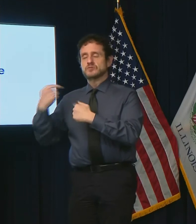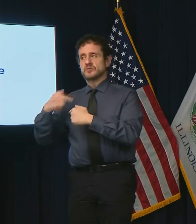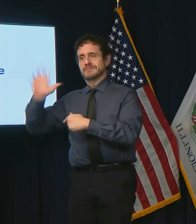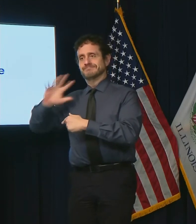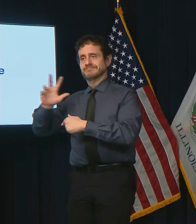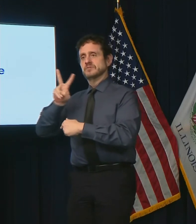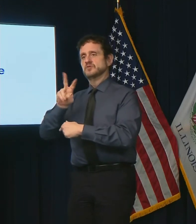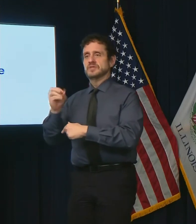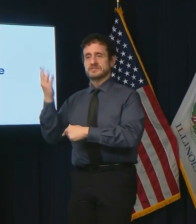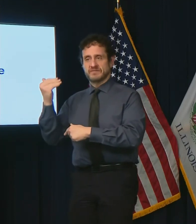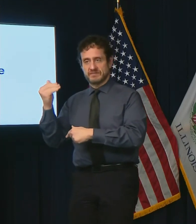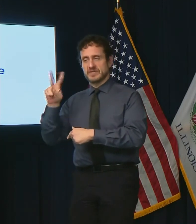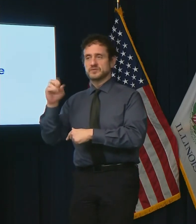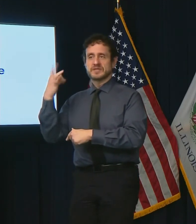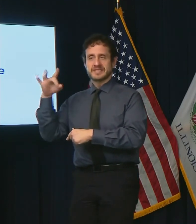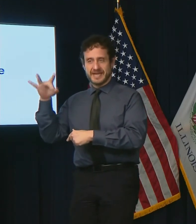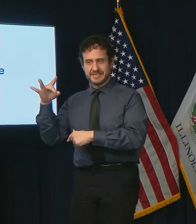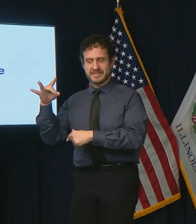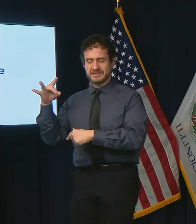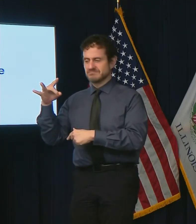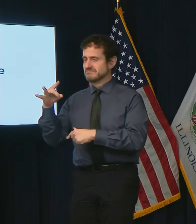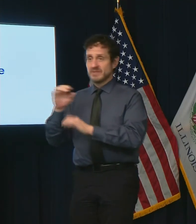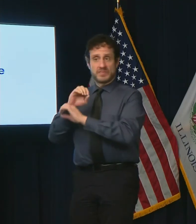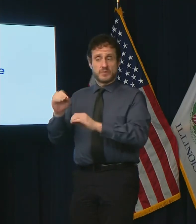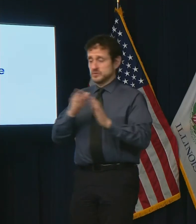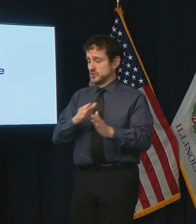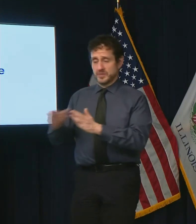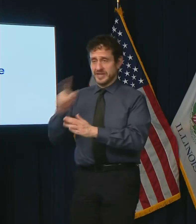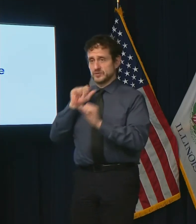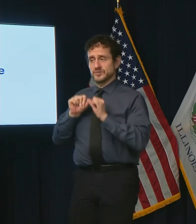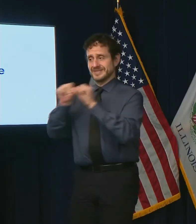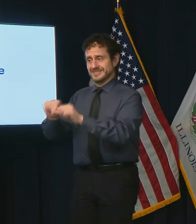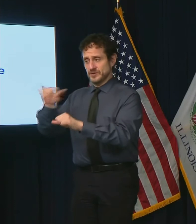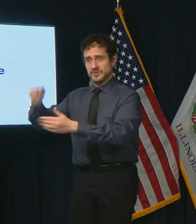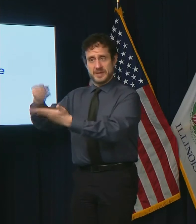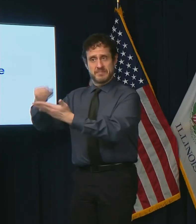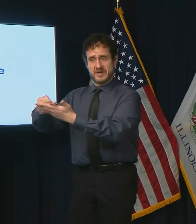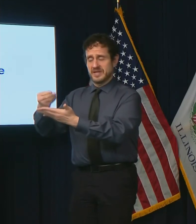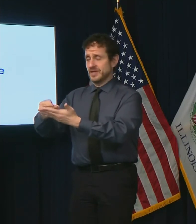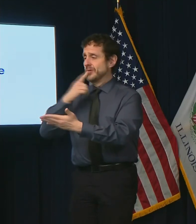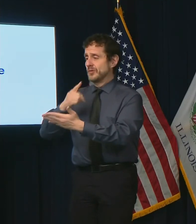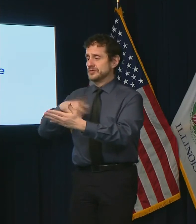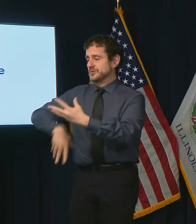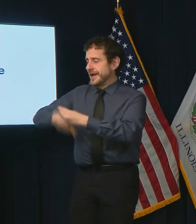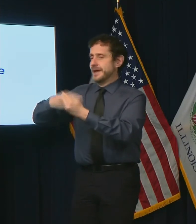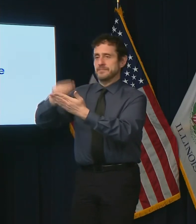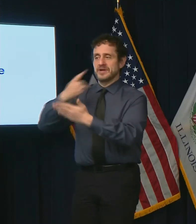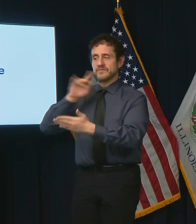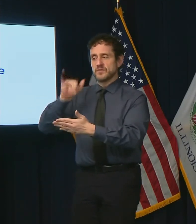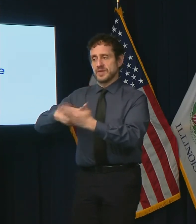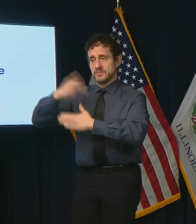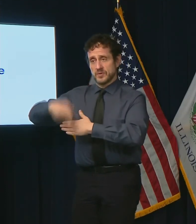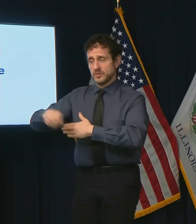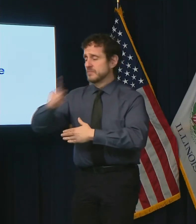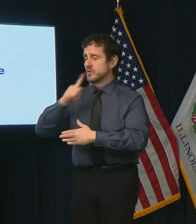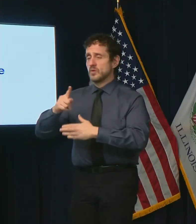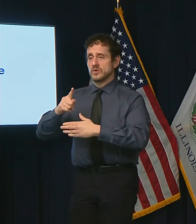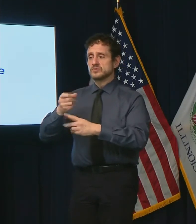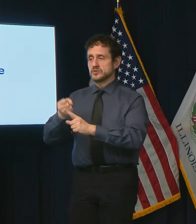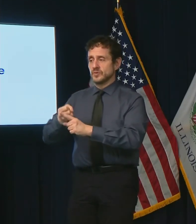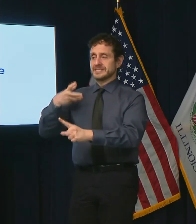2015 and 2018. And there was no plan to maintain that fund or to replenish it or to